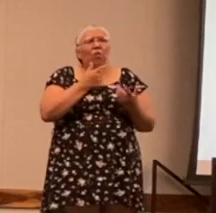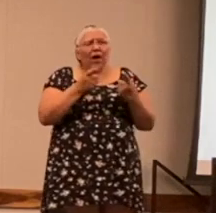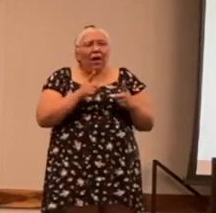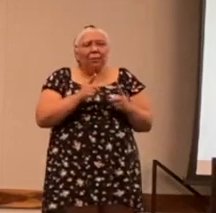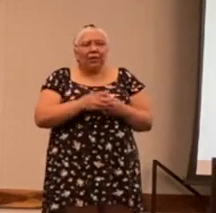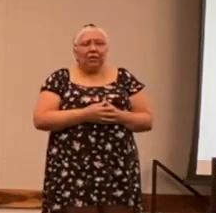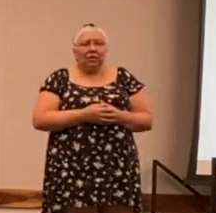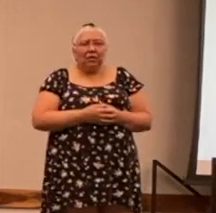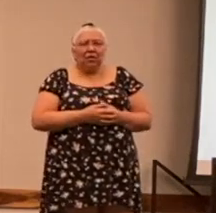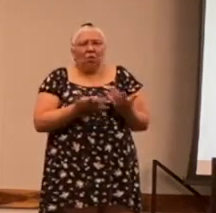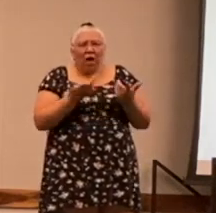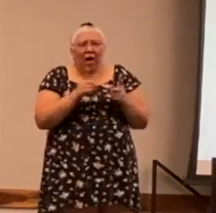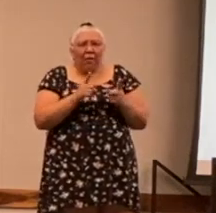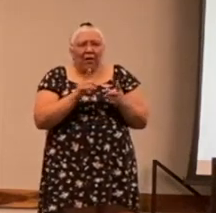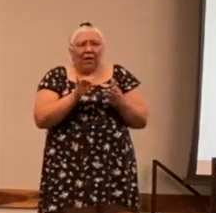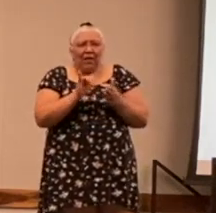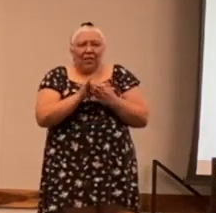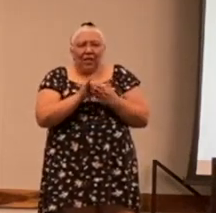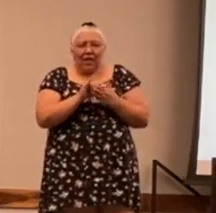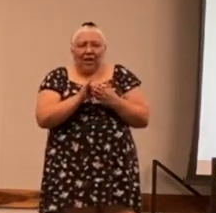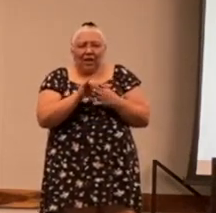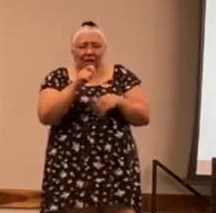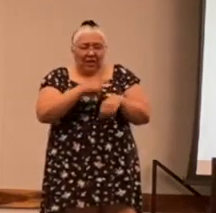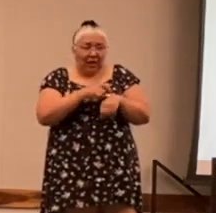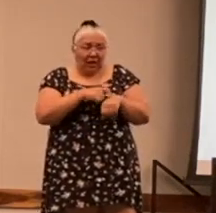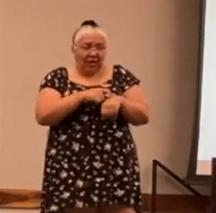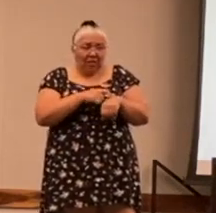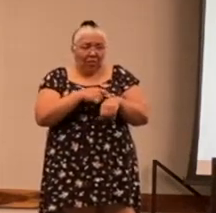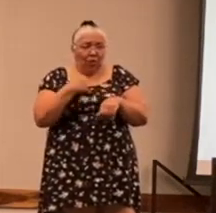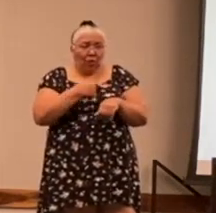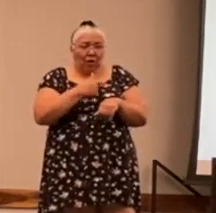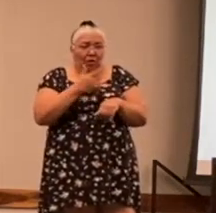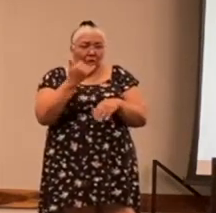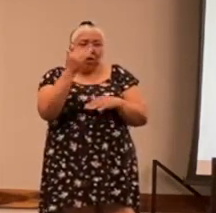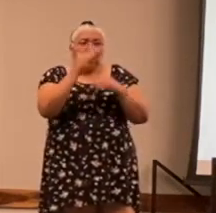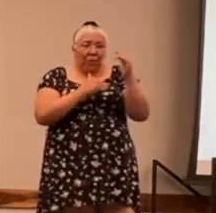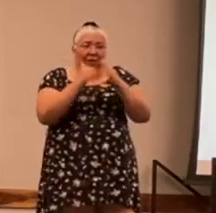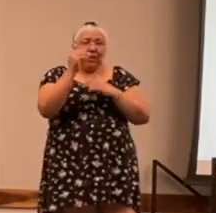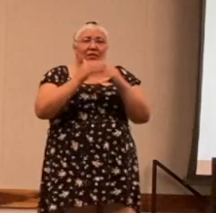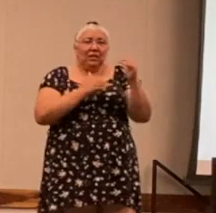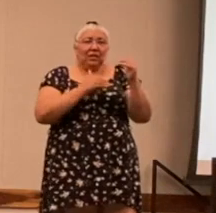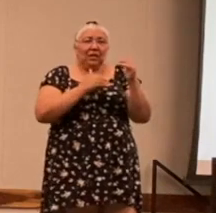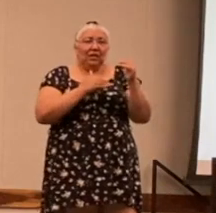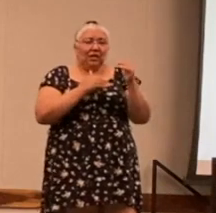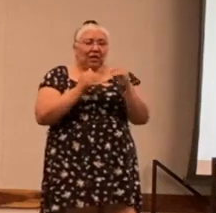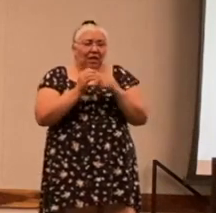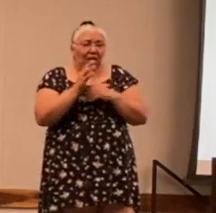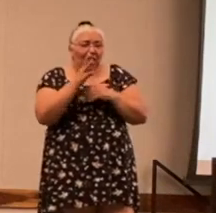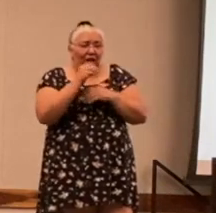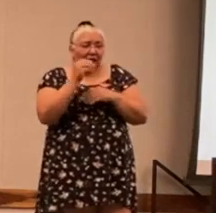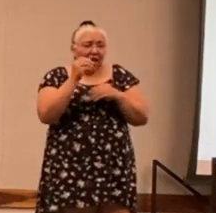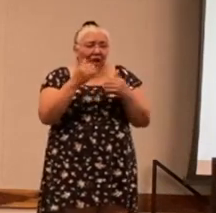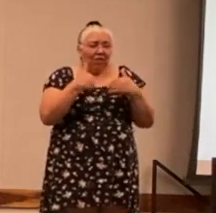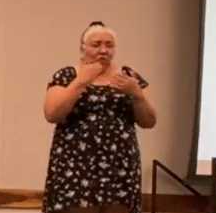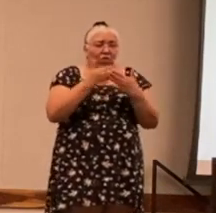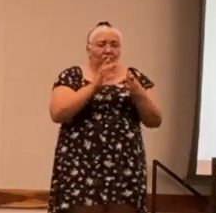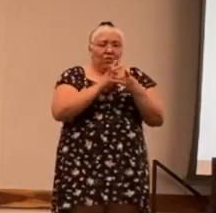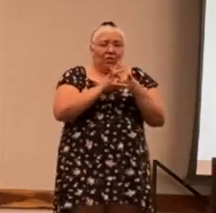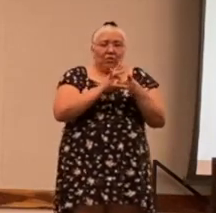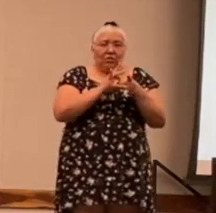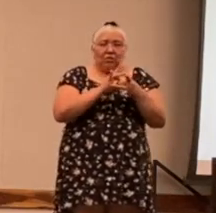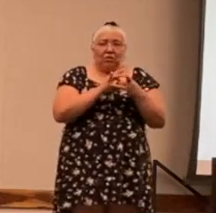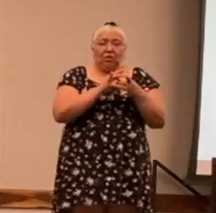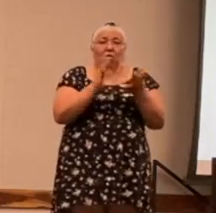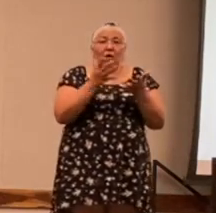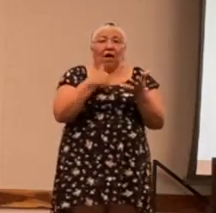happened? What happened in that time that we were just building and investing in you and investing in our relationship? Well, what I